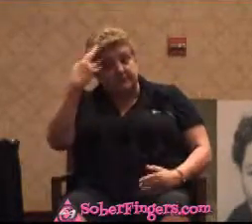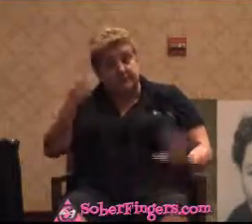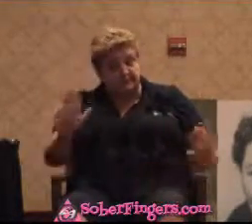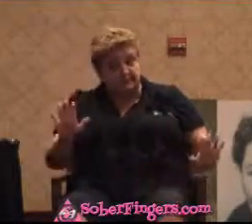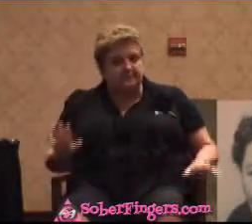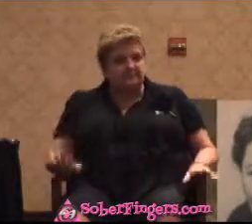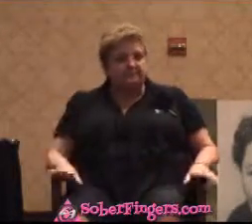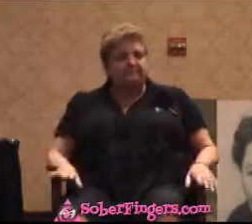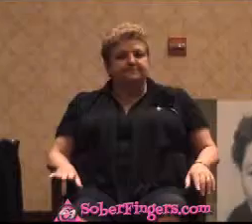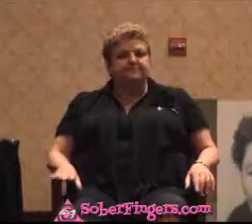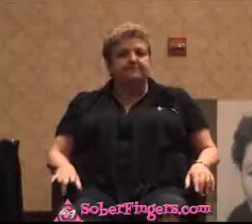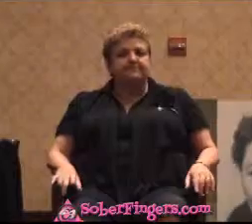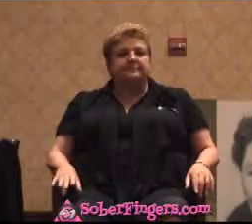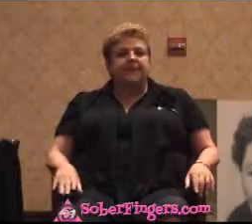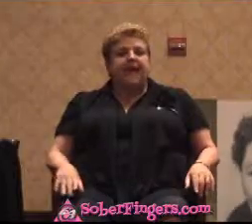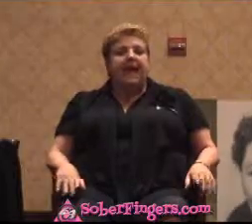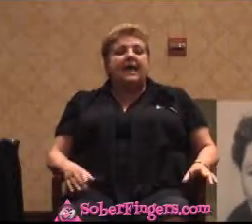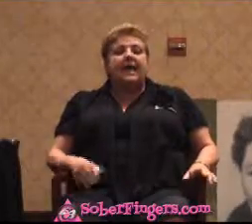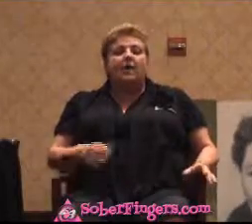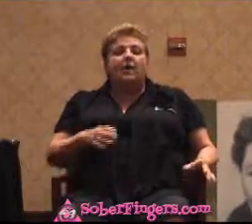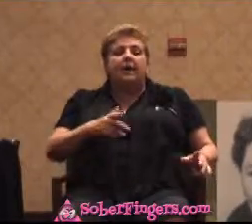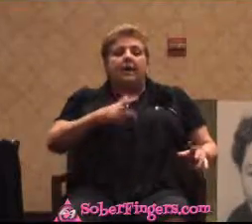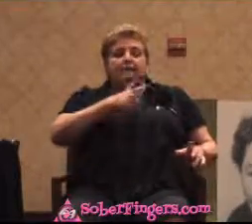And since you don't know what you're doing, I'll sponsor all of it.